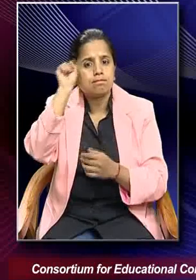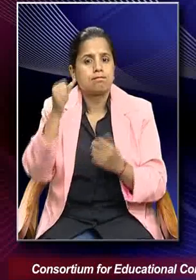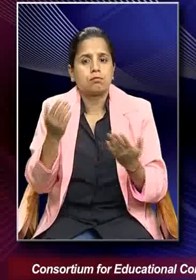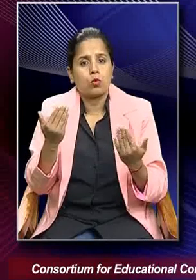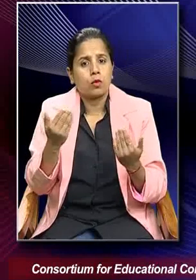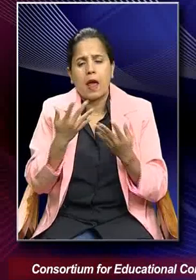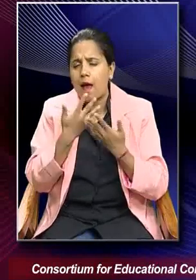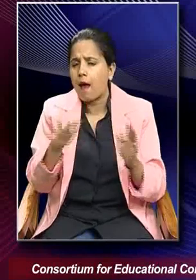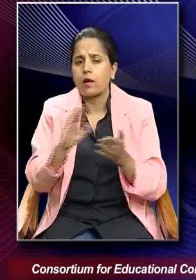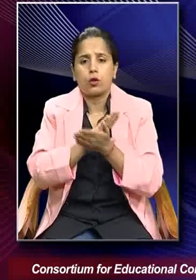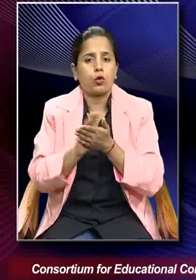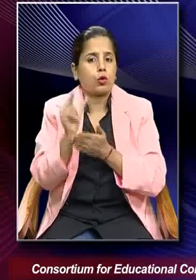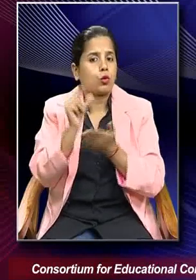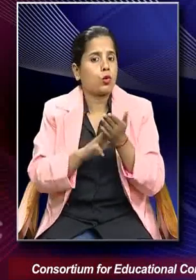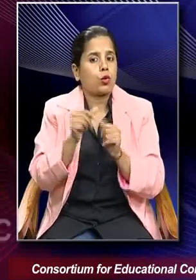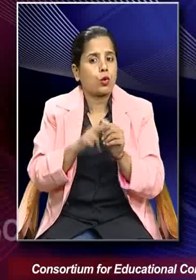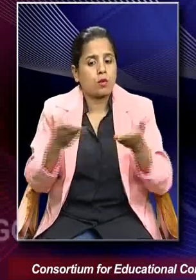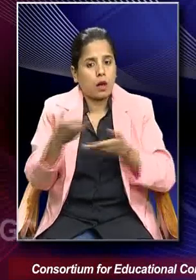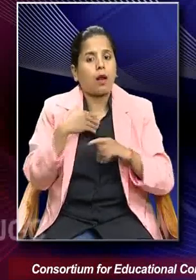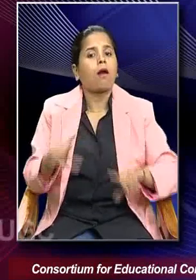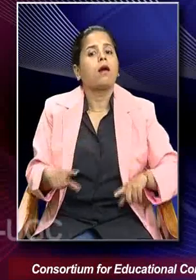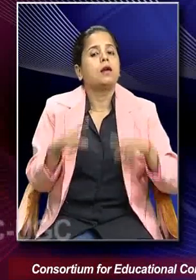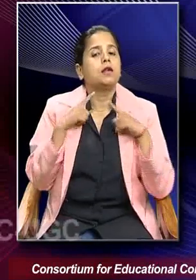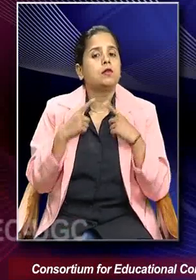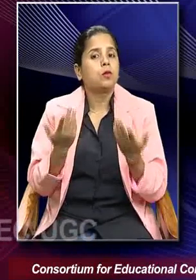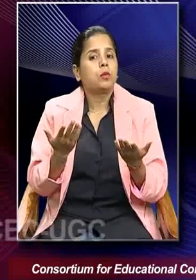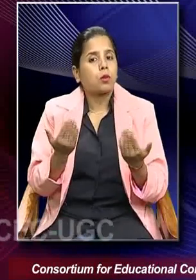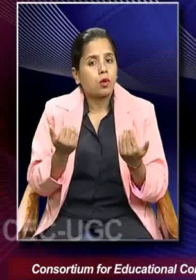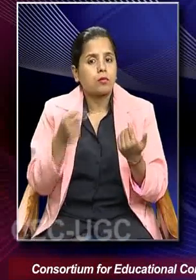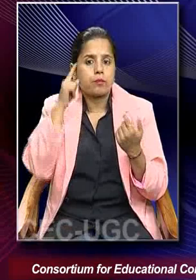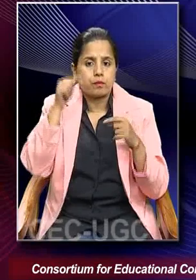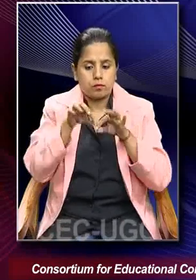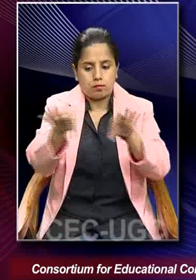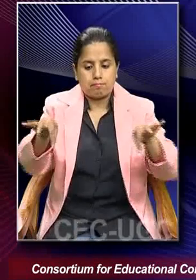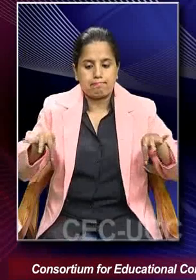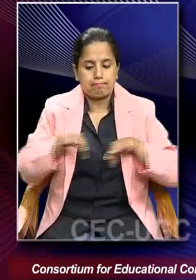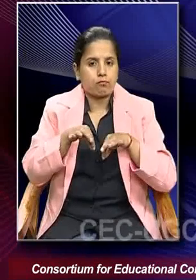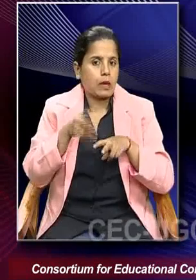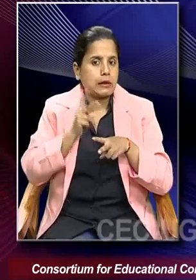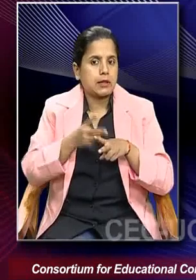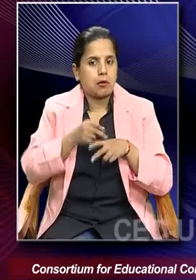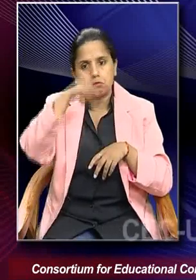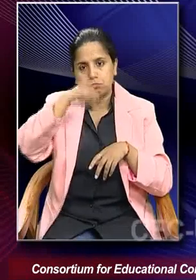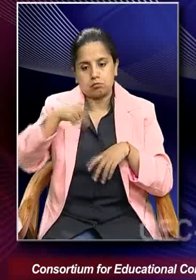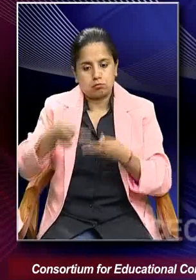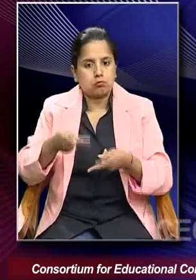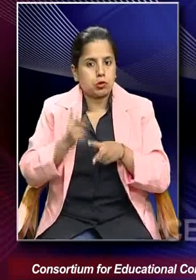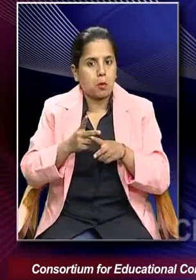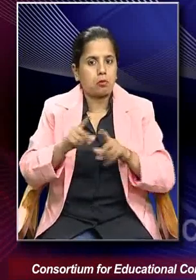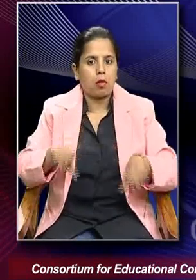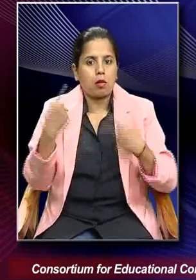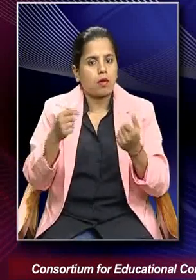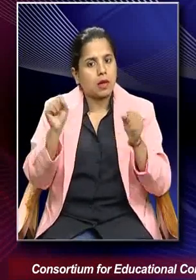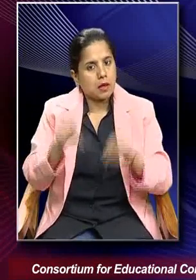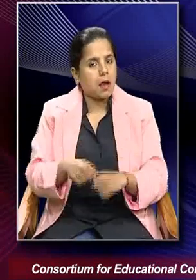every human being that is living within the boundaries and the territory of the country. The